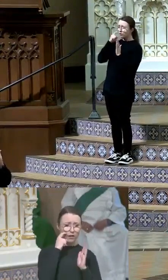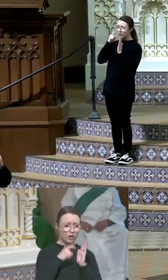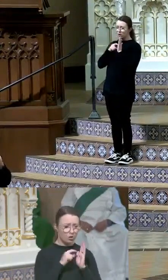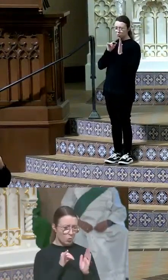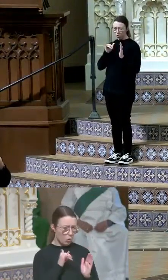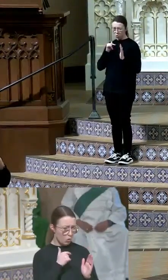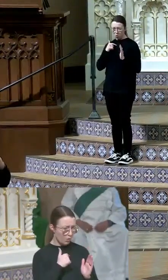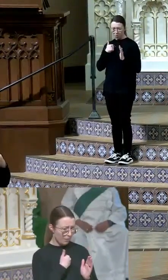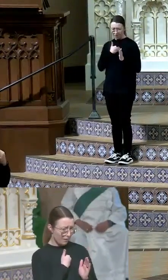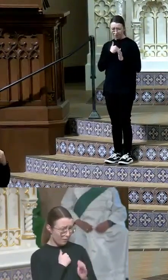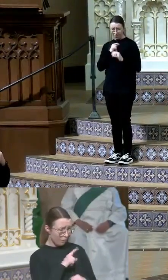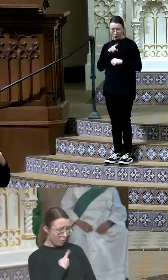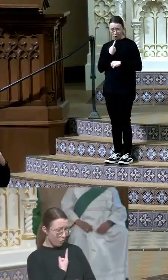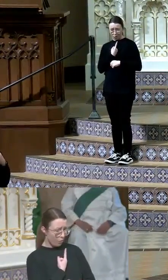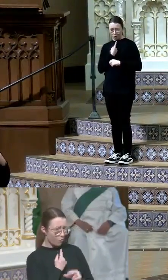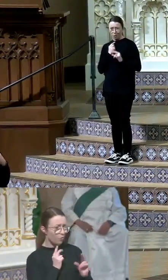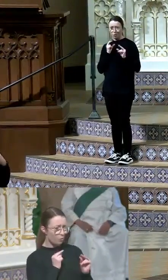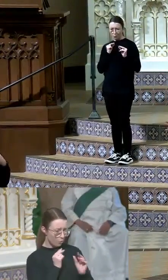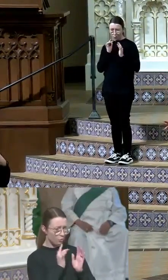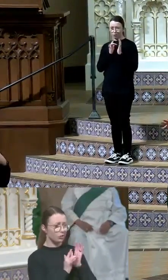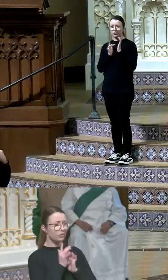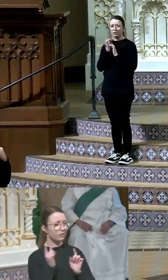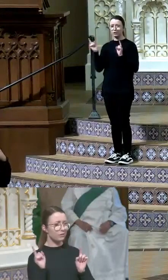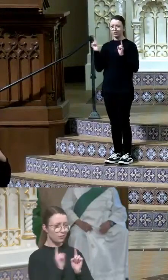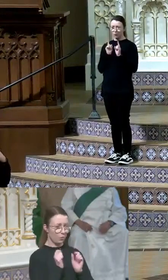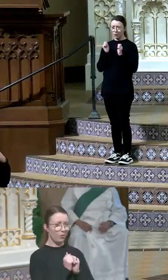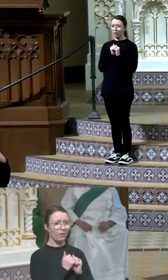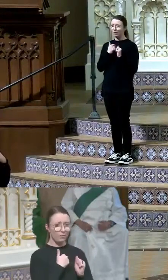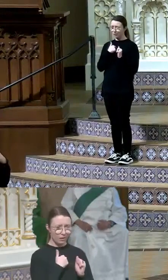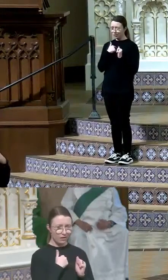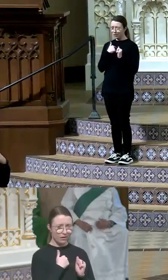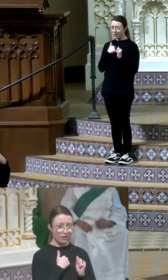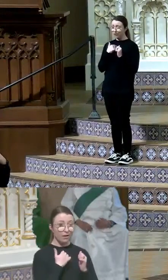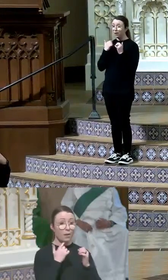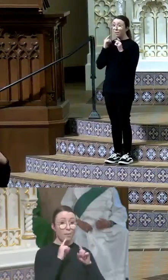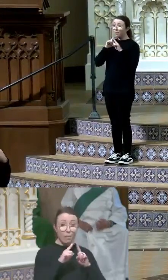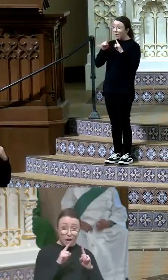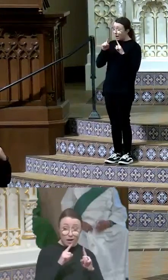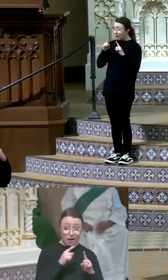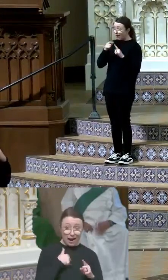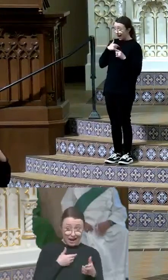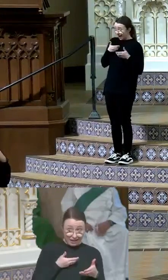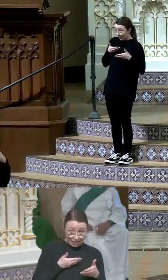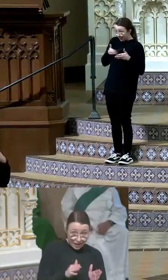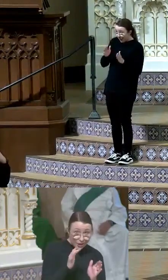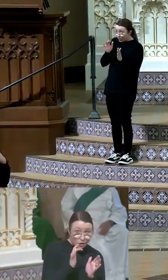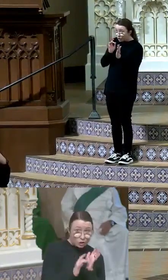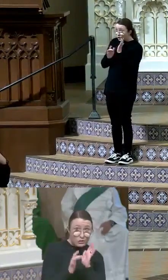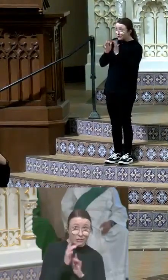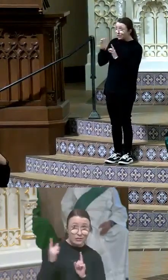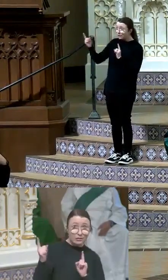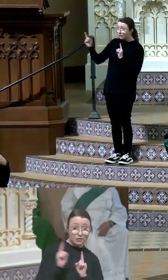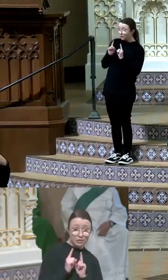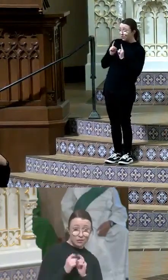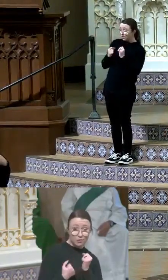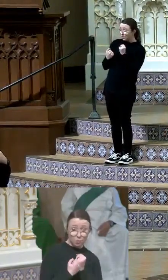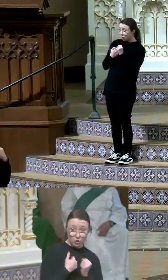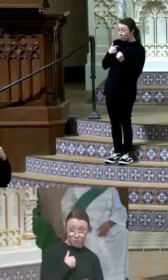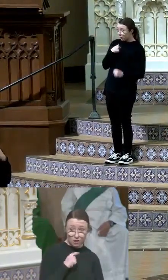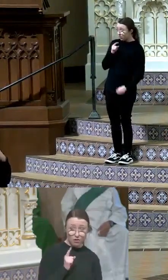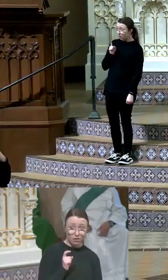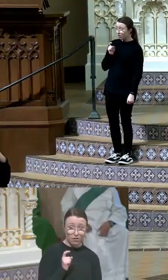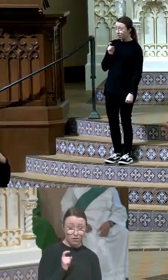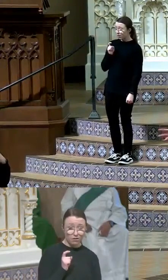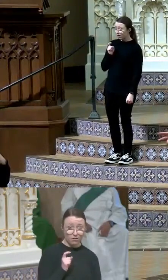The question is, are we letting him hold our hands? Because sometimes we can be a